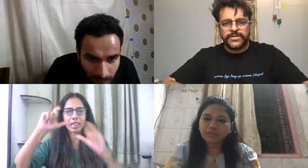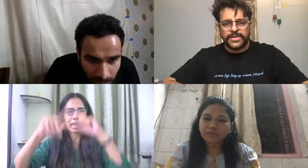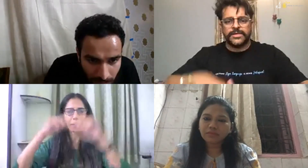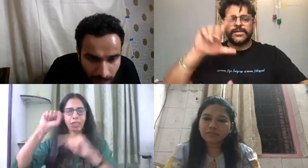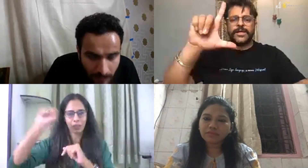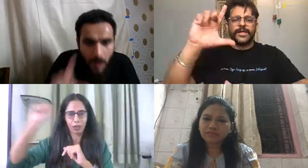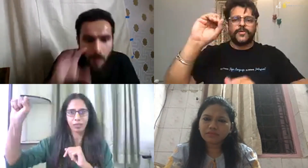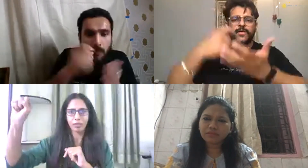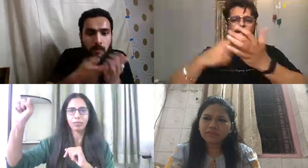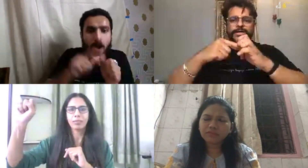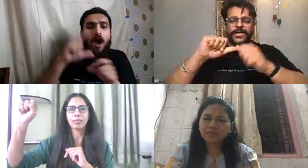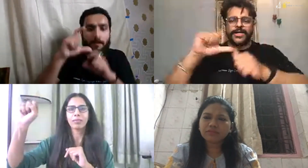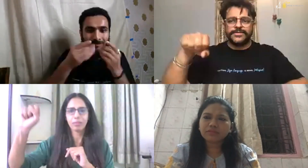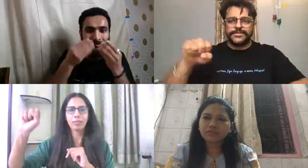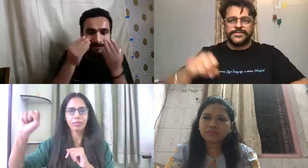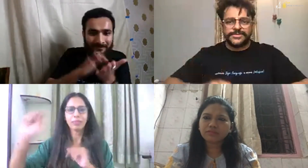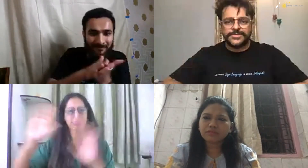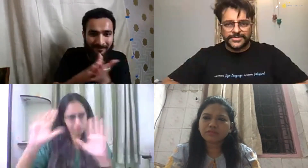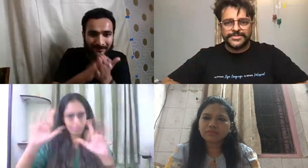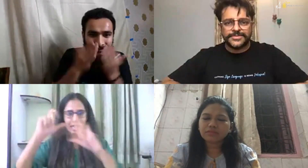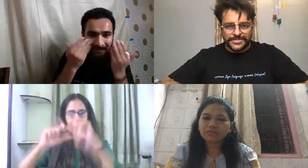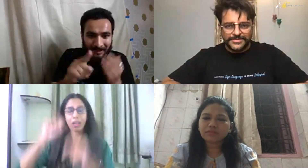one company, L'Oreal.